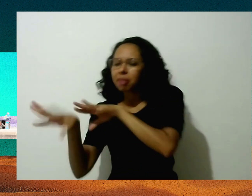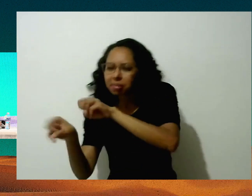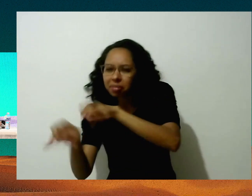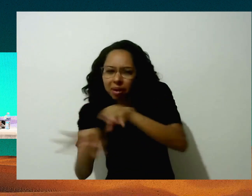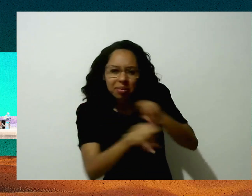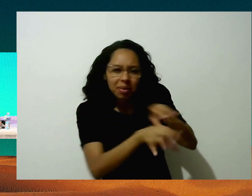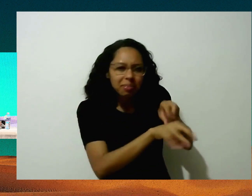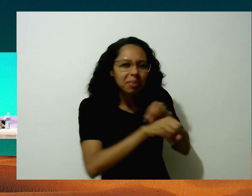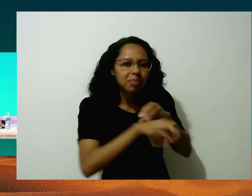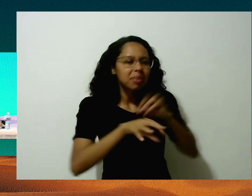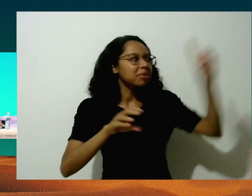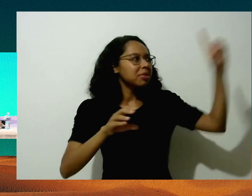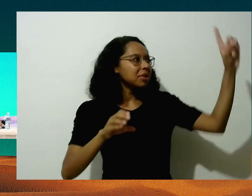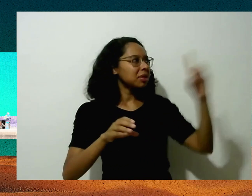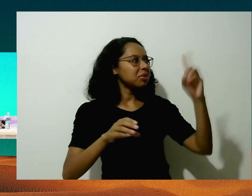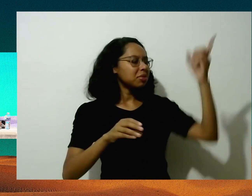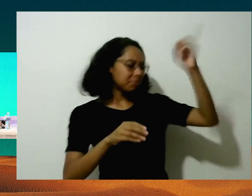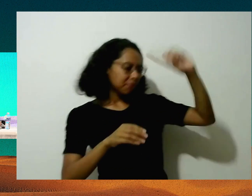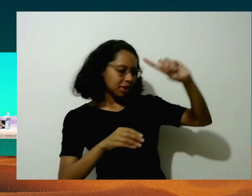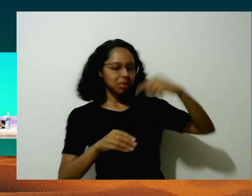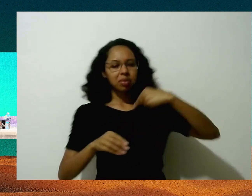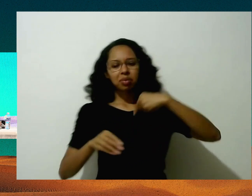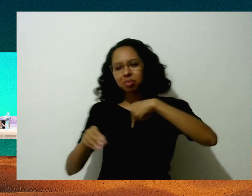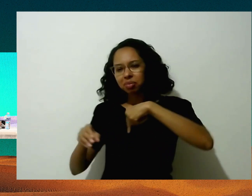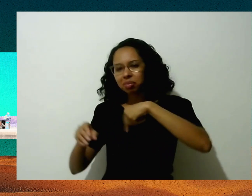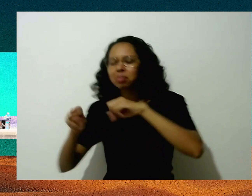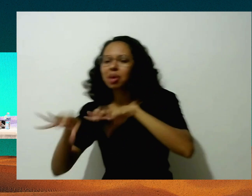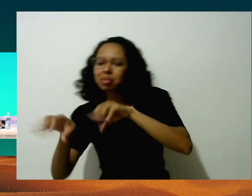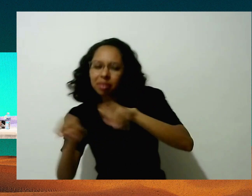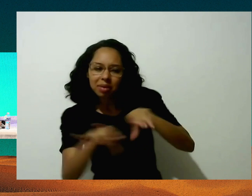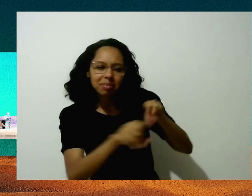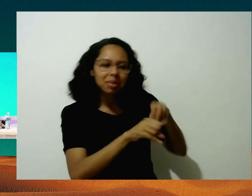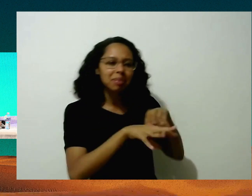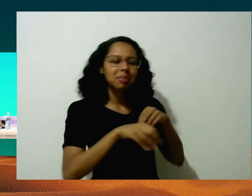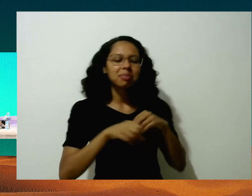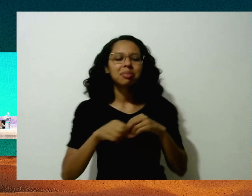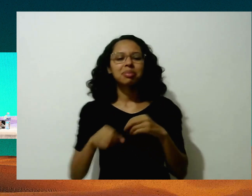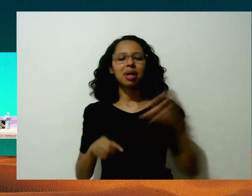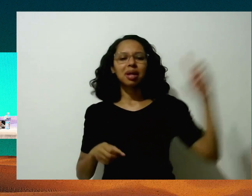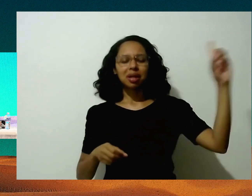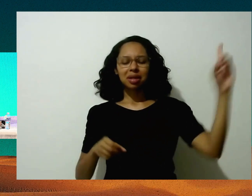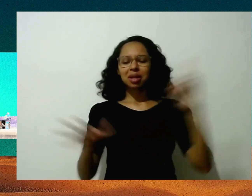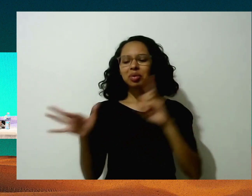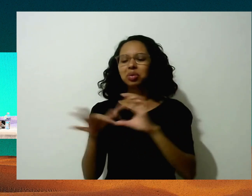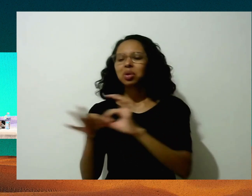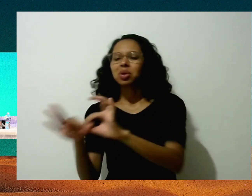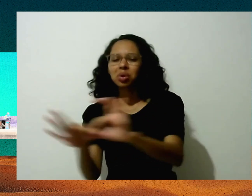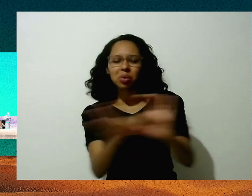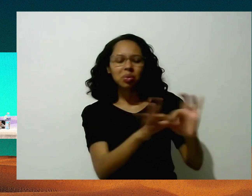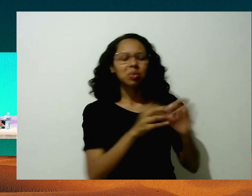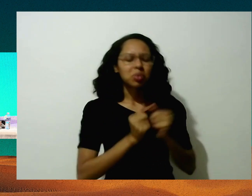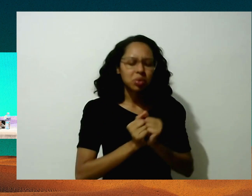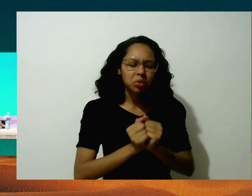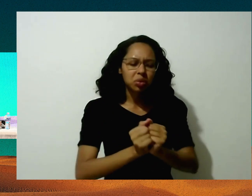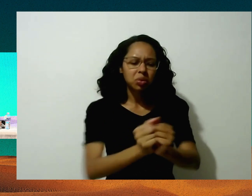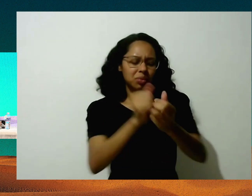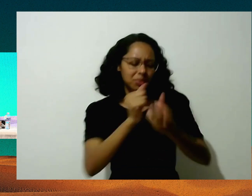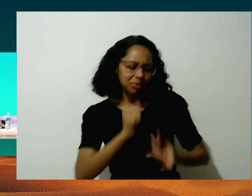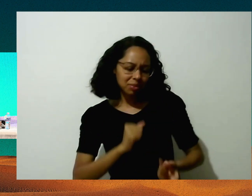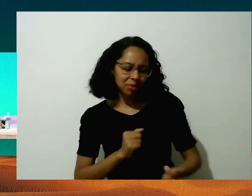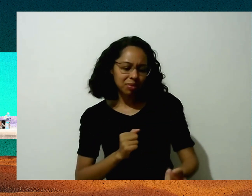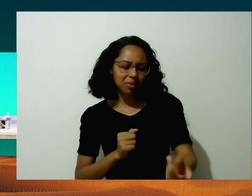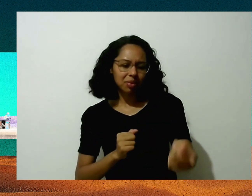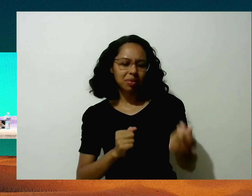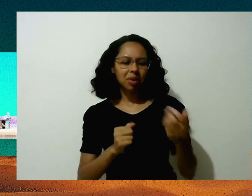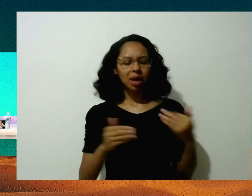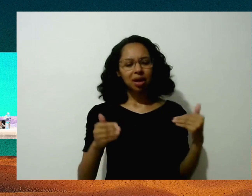tenho dado, e eis que estou convosco todos os dias até a consumação do século. Teaching them to observe